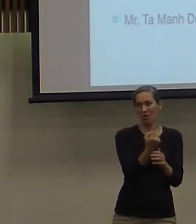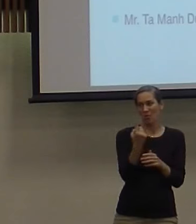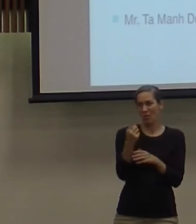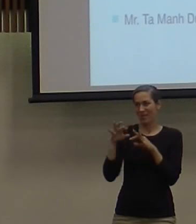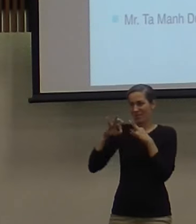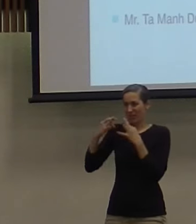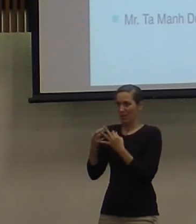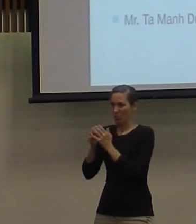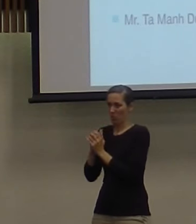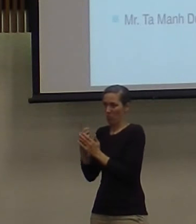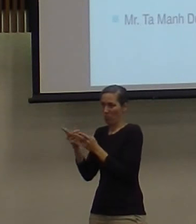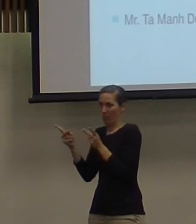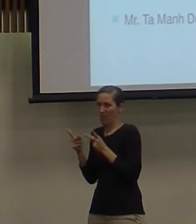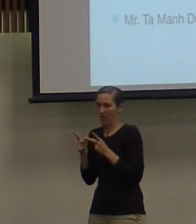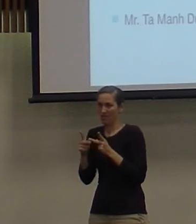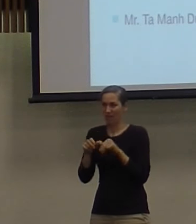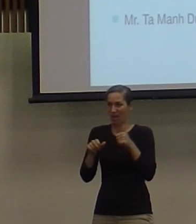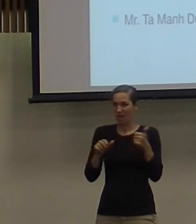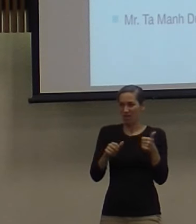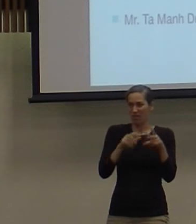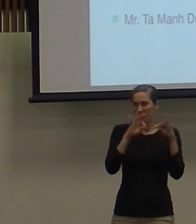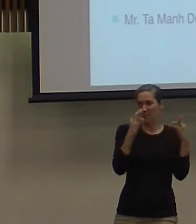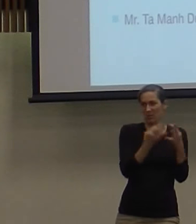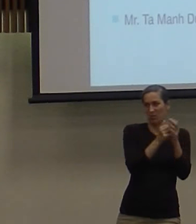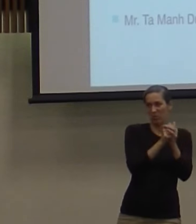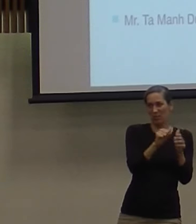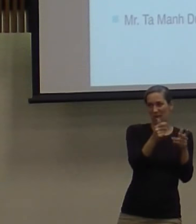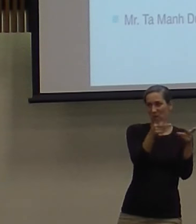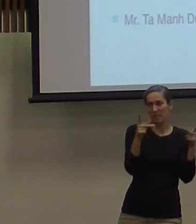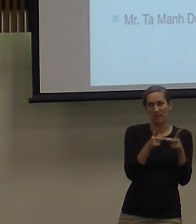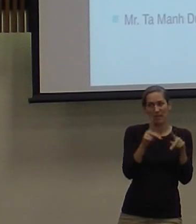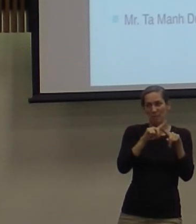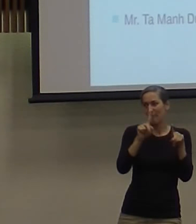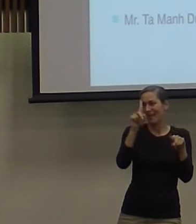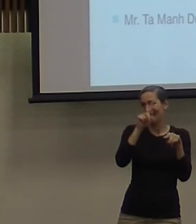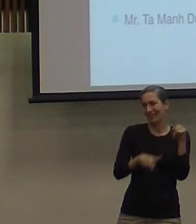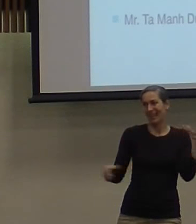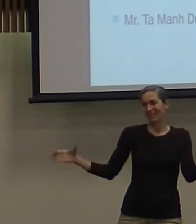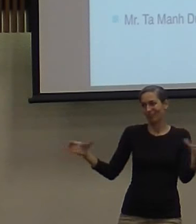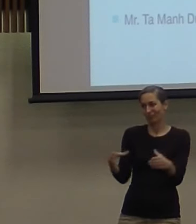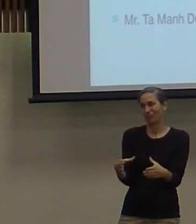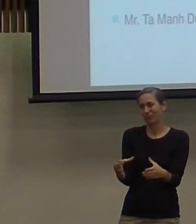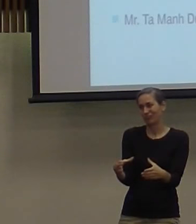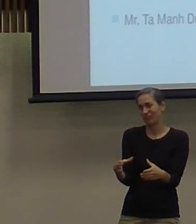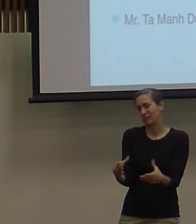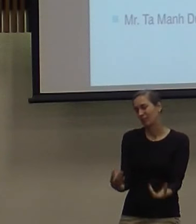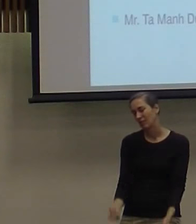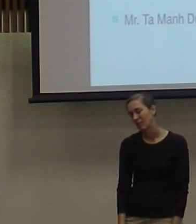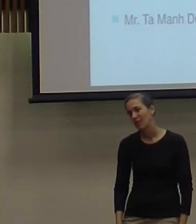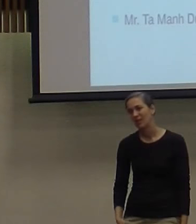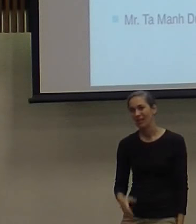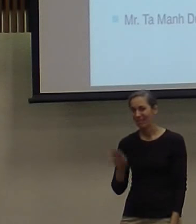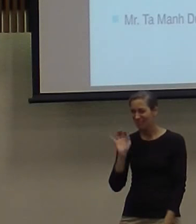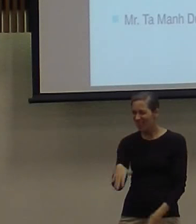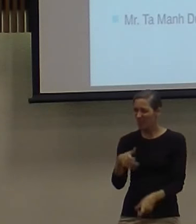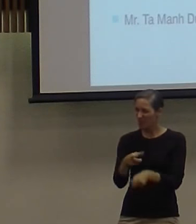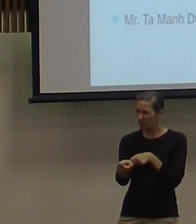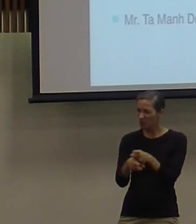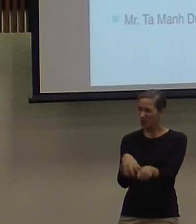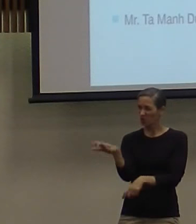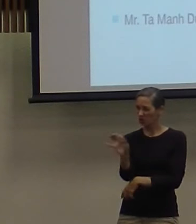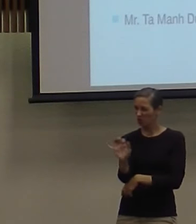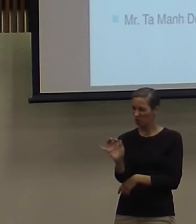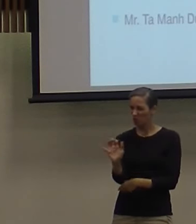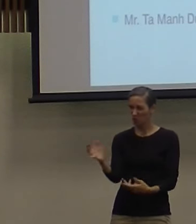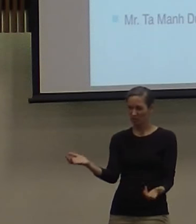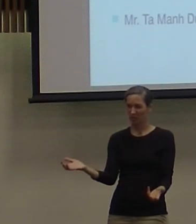another family in this place. They cannot join together for worship, and this is persecution also effective